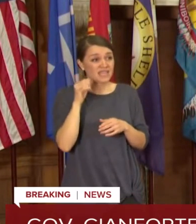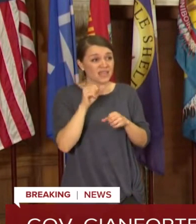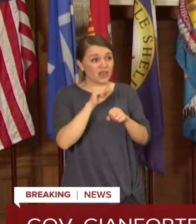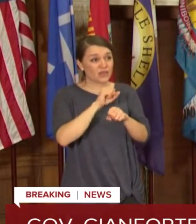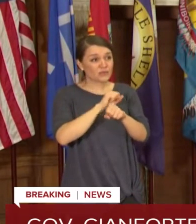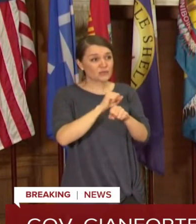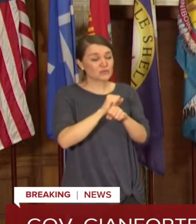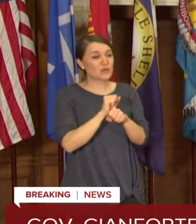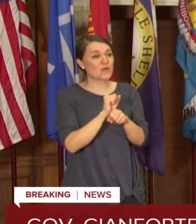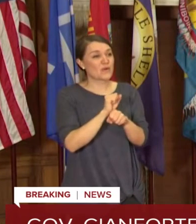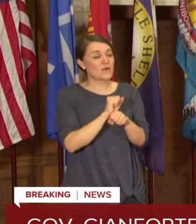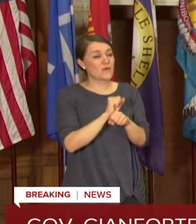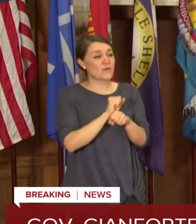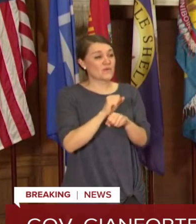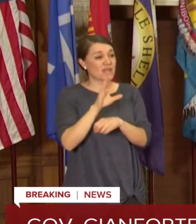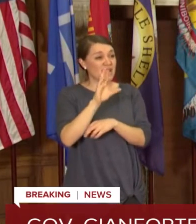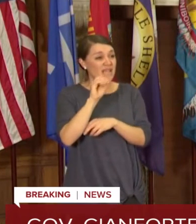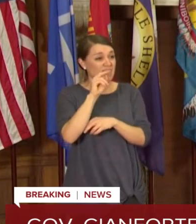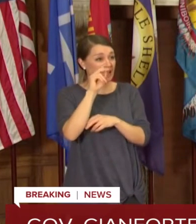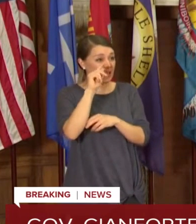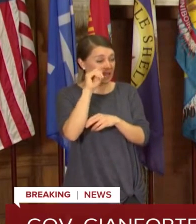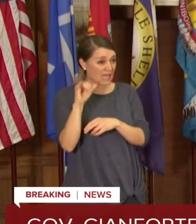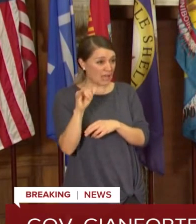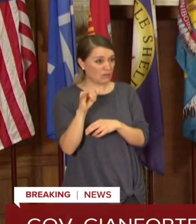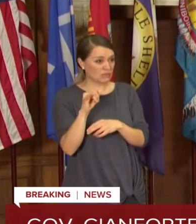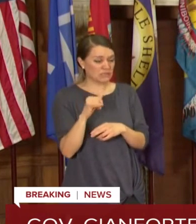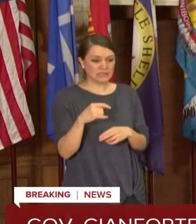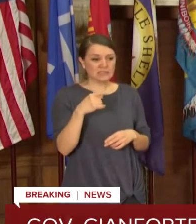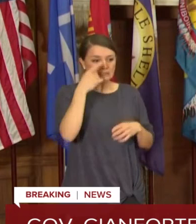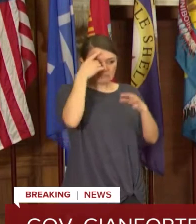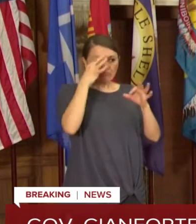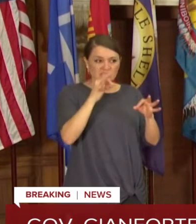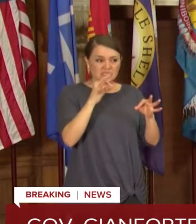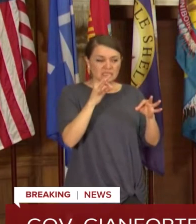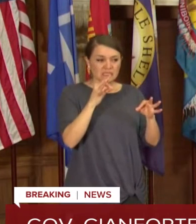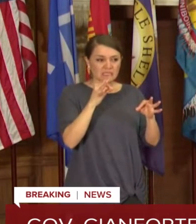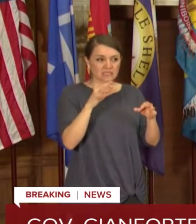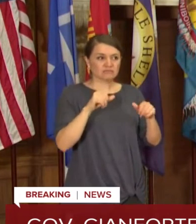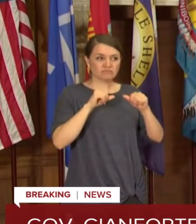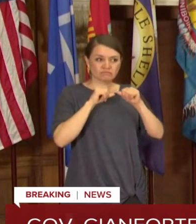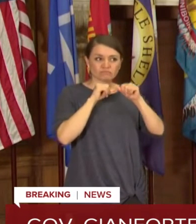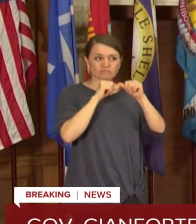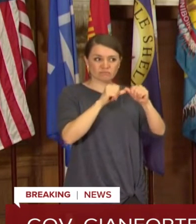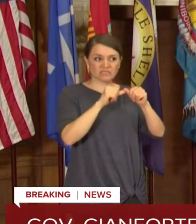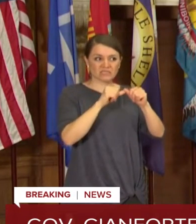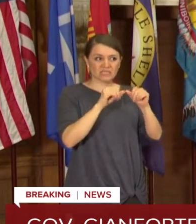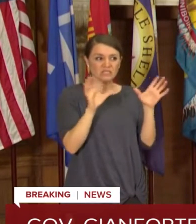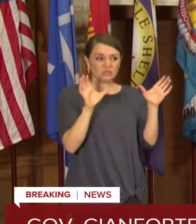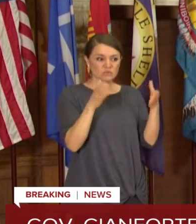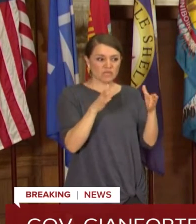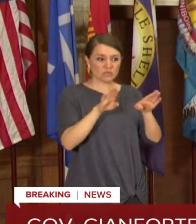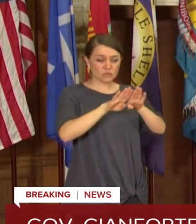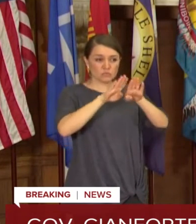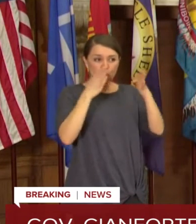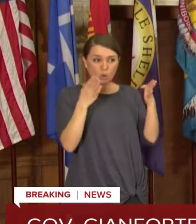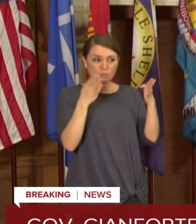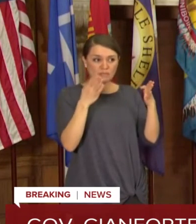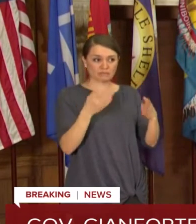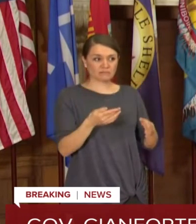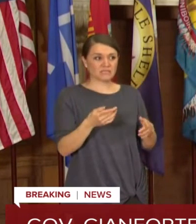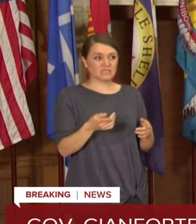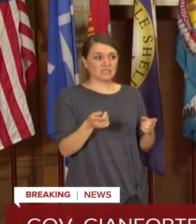week, made the courageous and brave decision to keep their classrooms open for